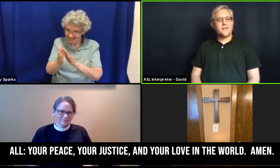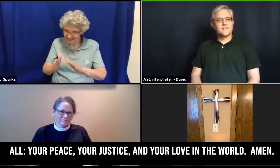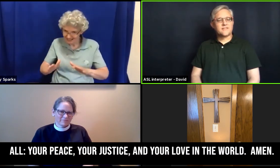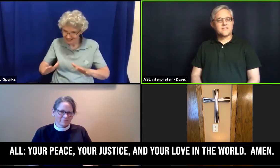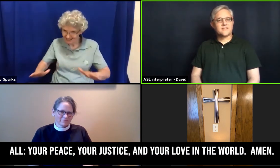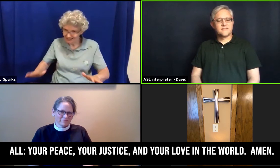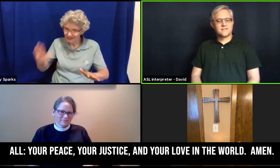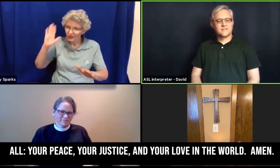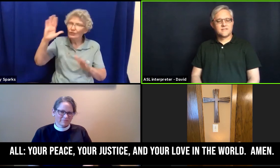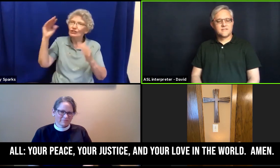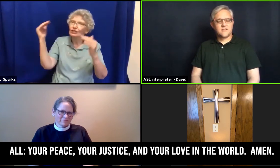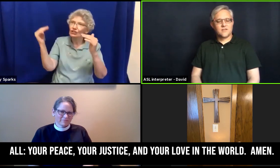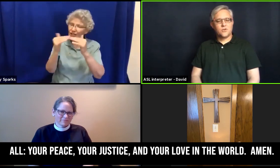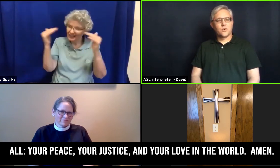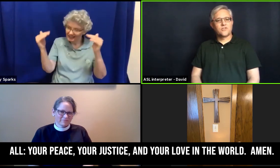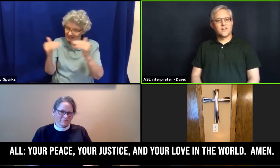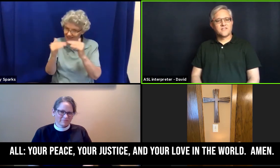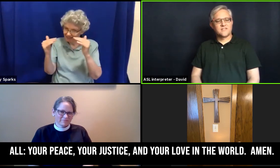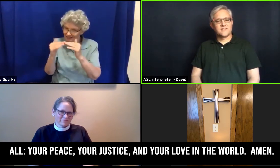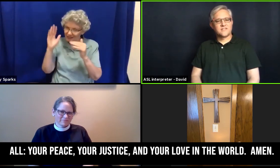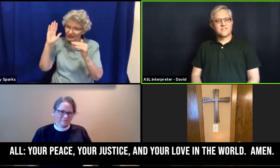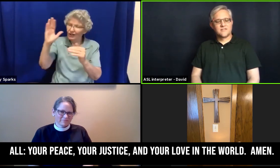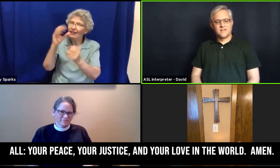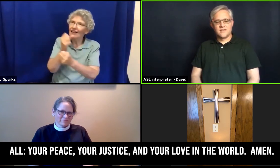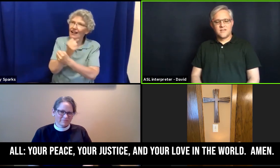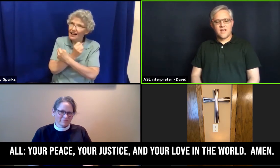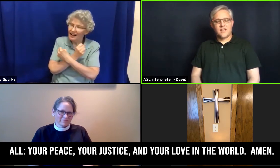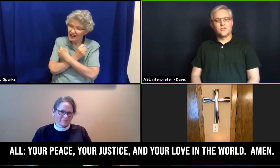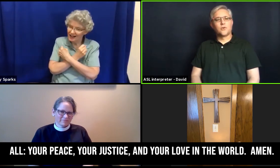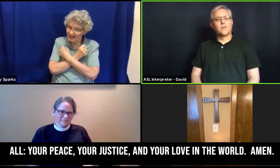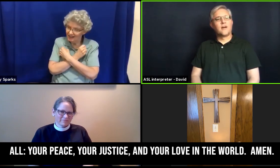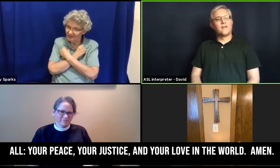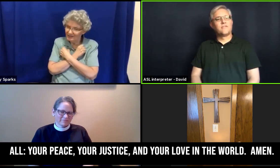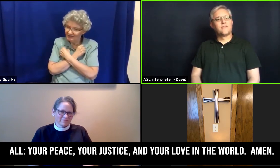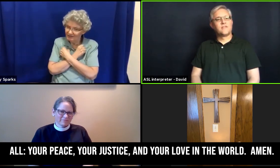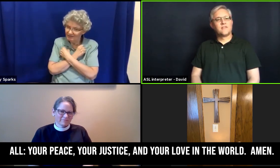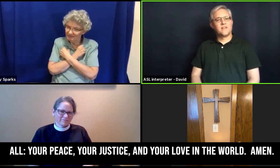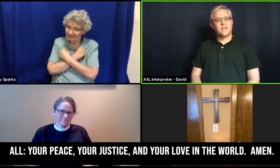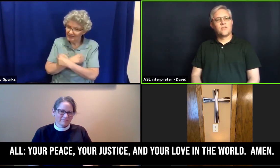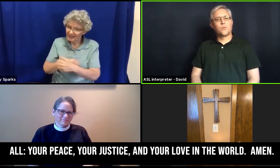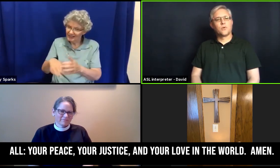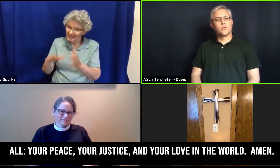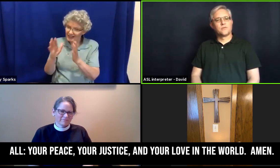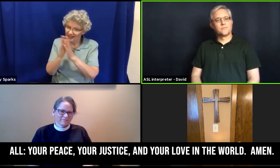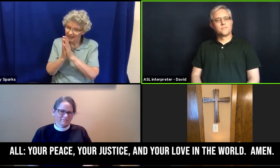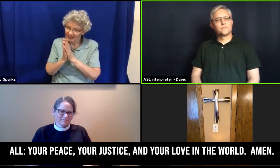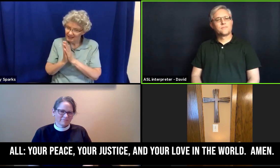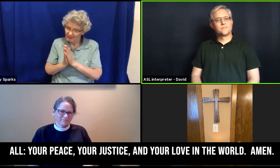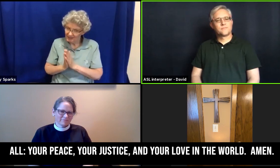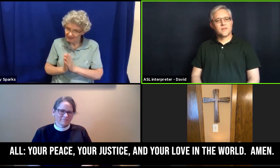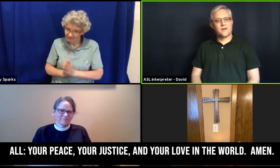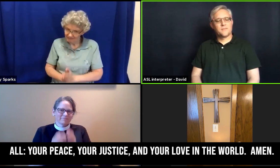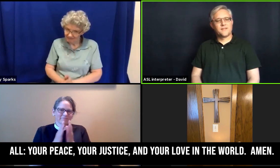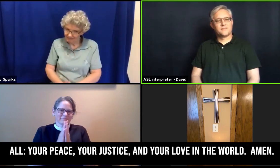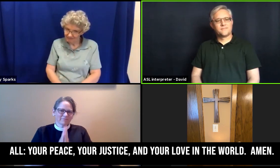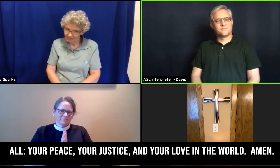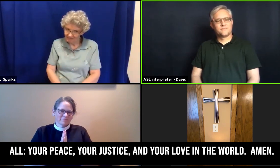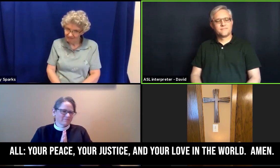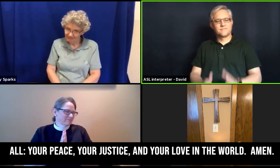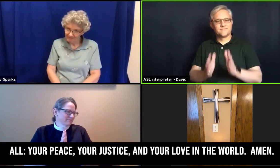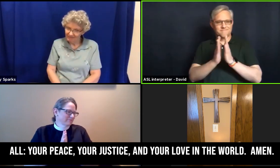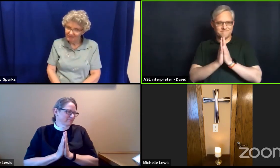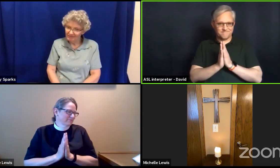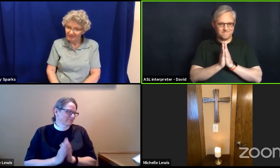your peace, your justice, your love in the world.